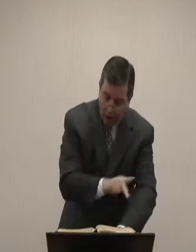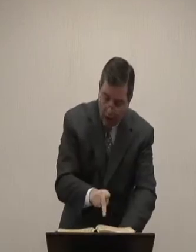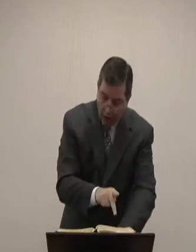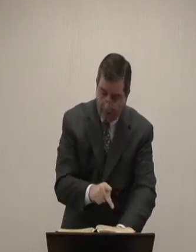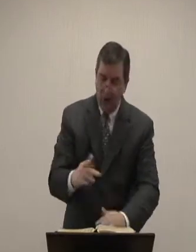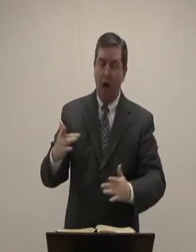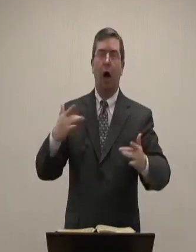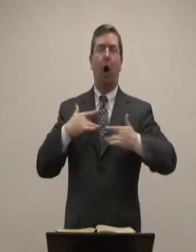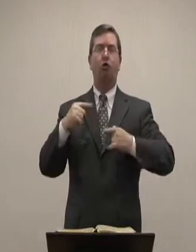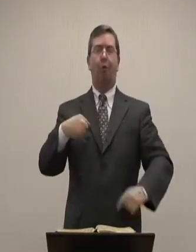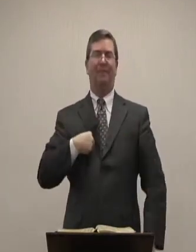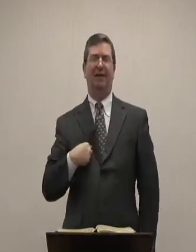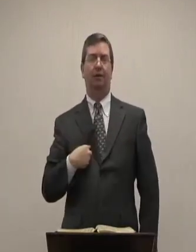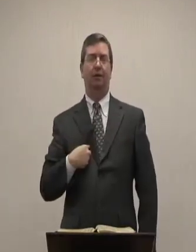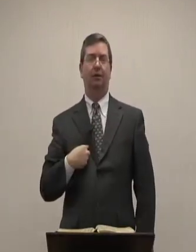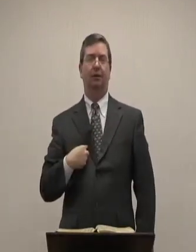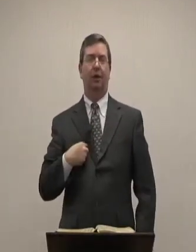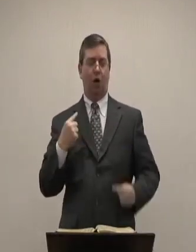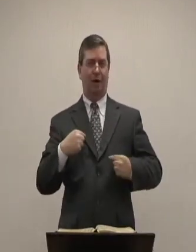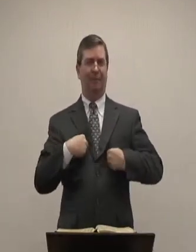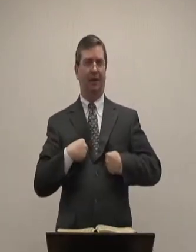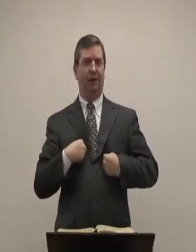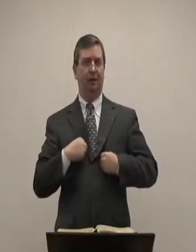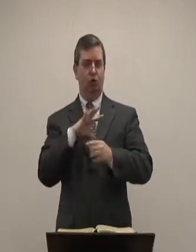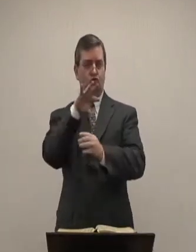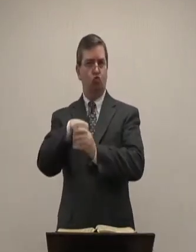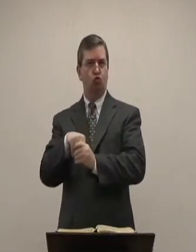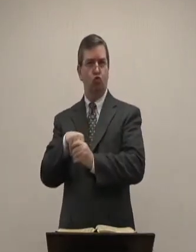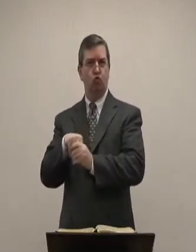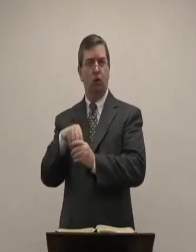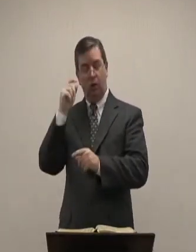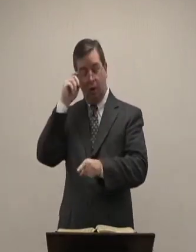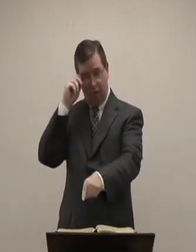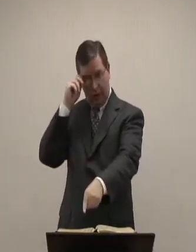and the Psalms. Why? Because of me.